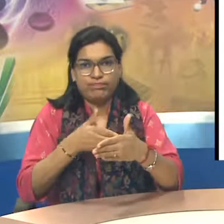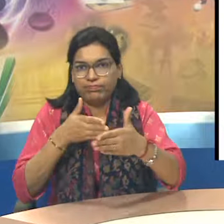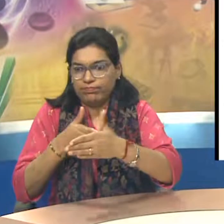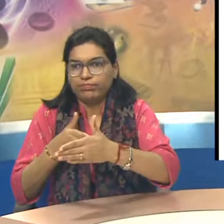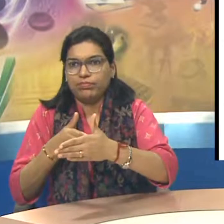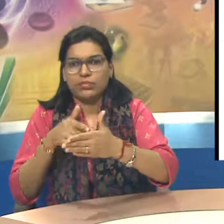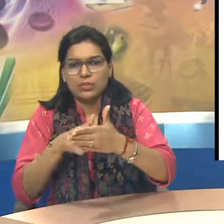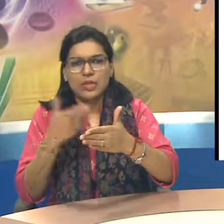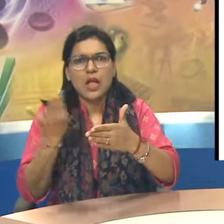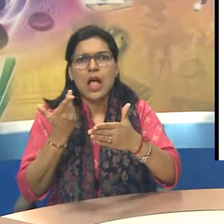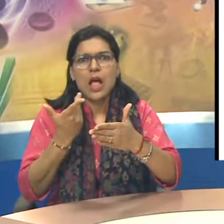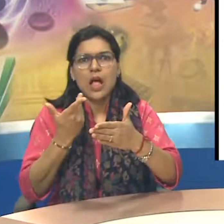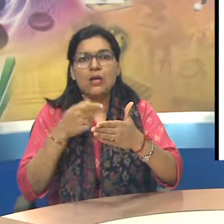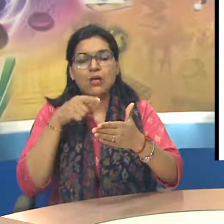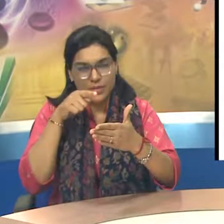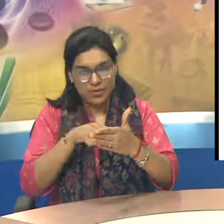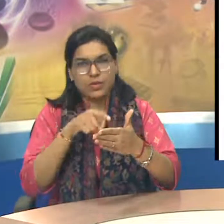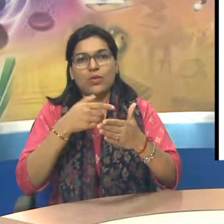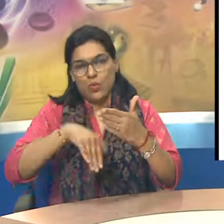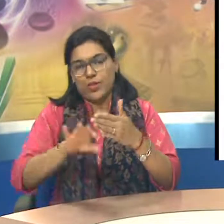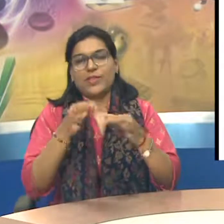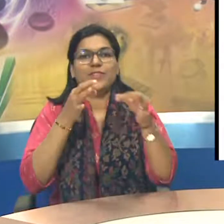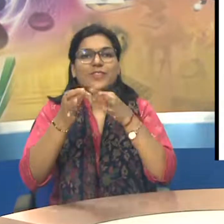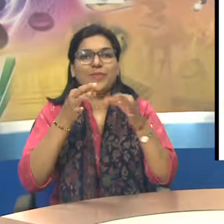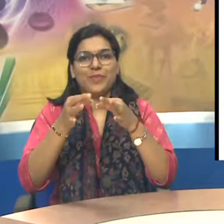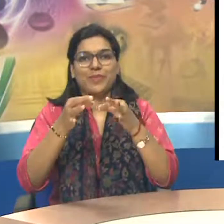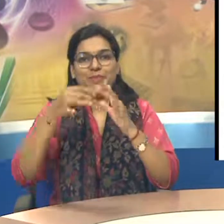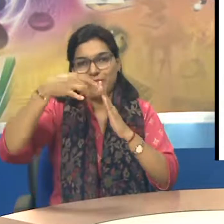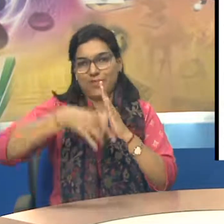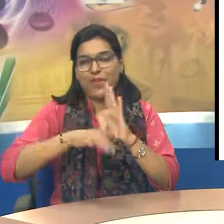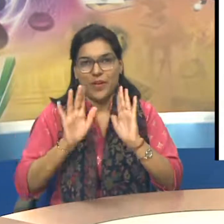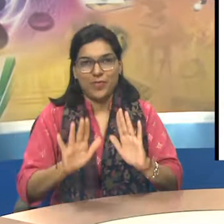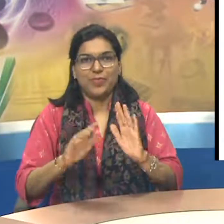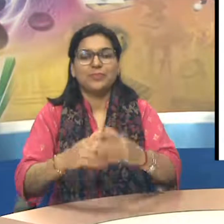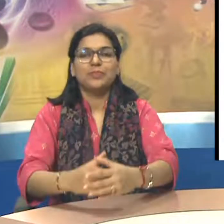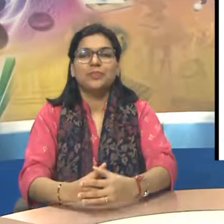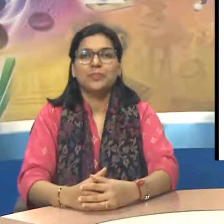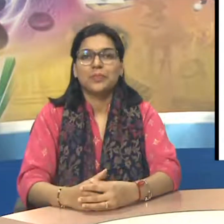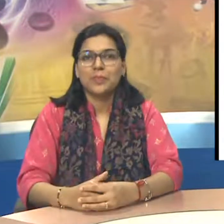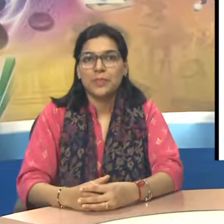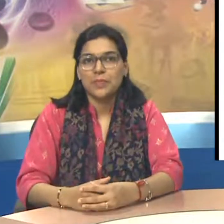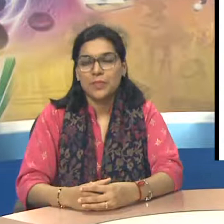explain barriers of communication.